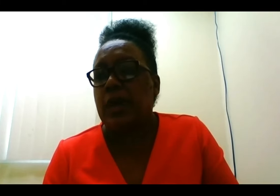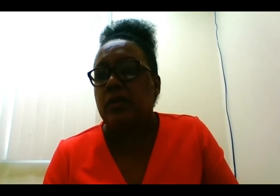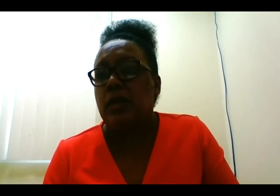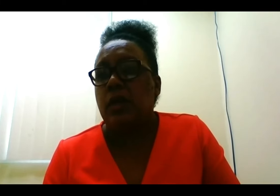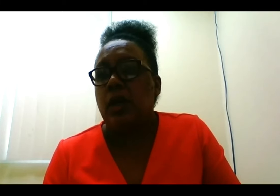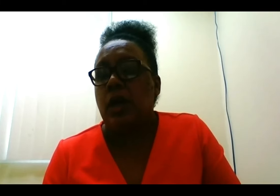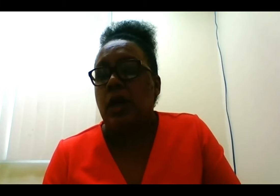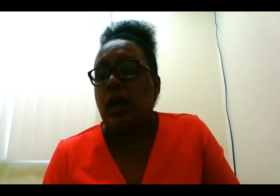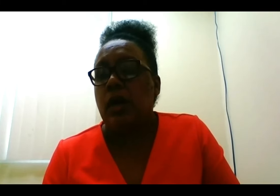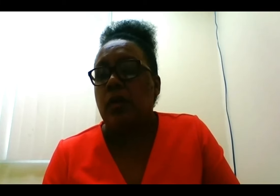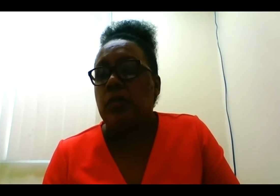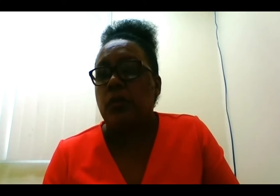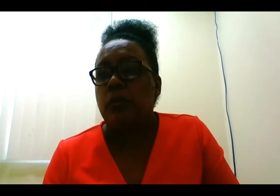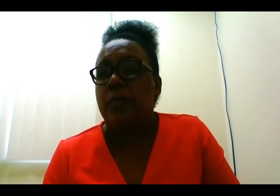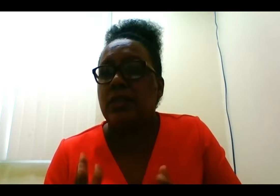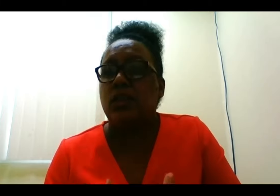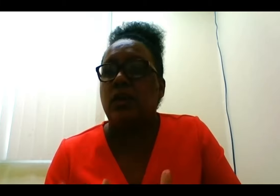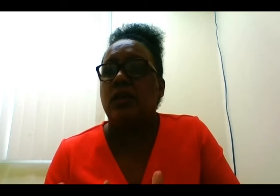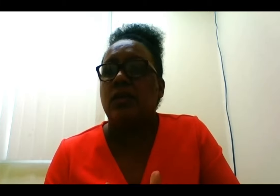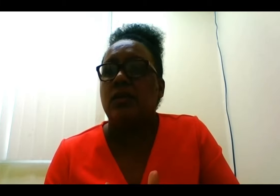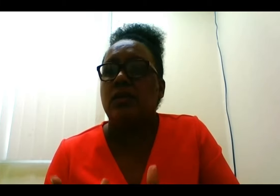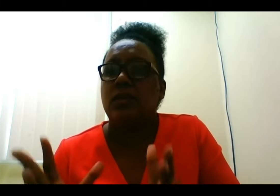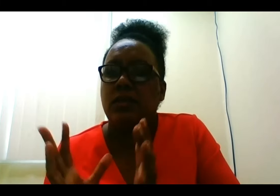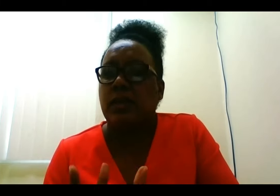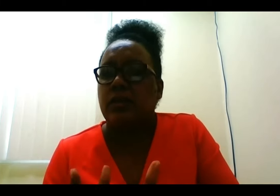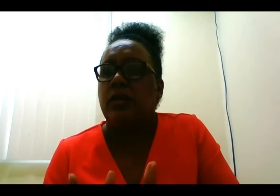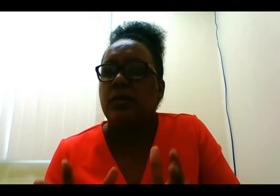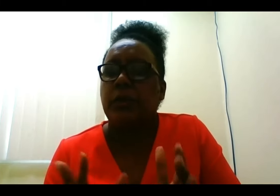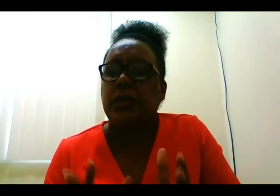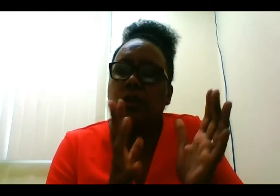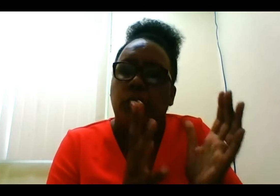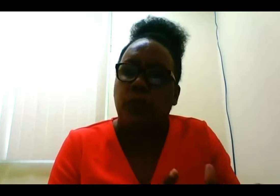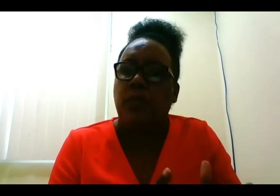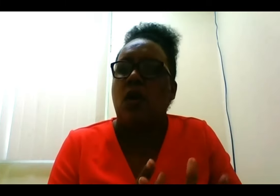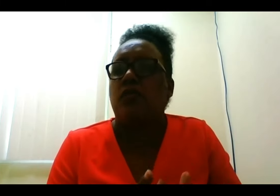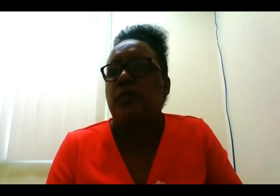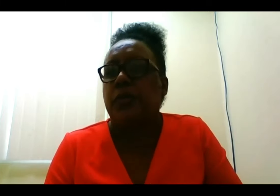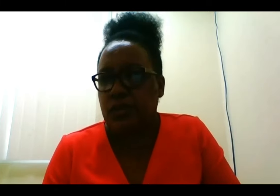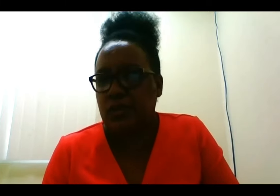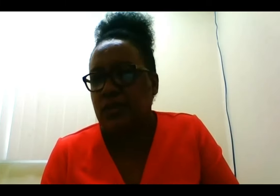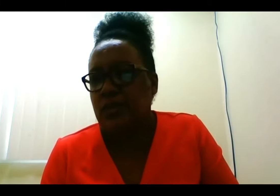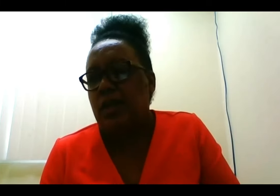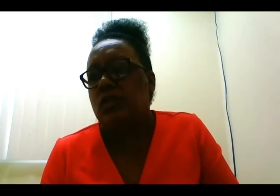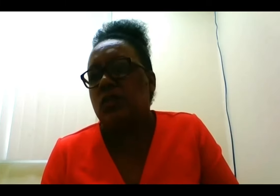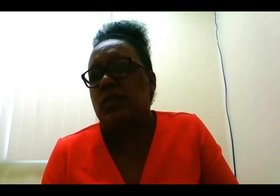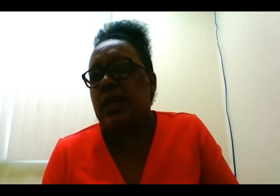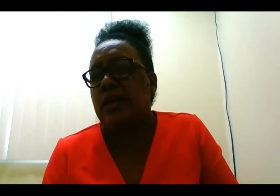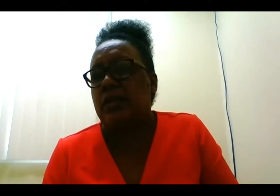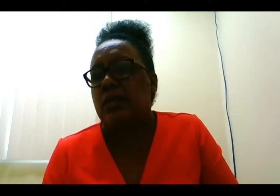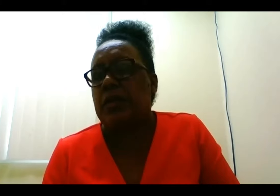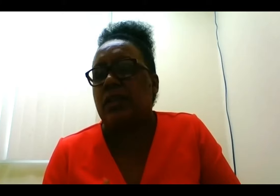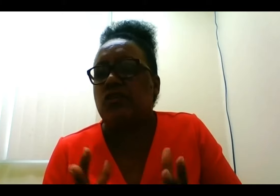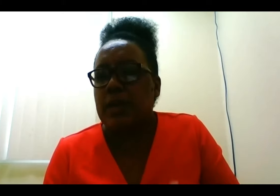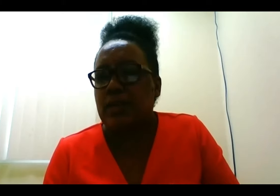provided before for a particular sector, a particular group of persons in society or